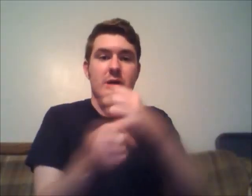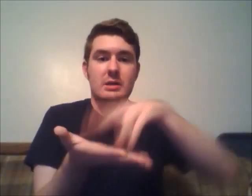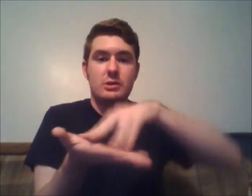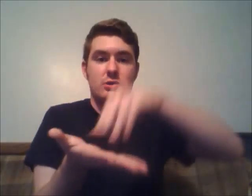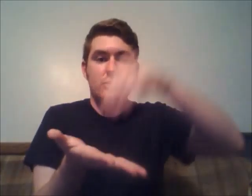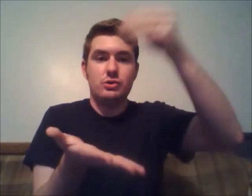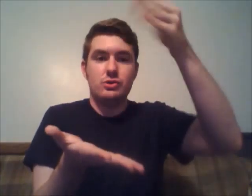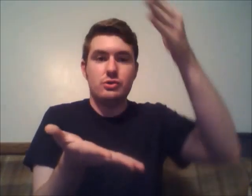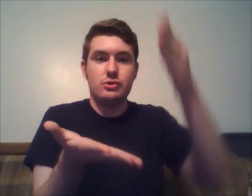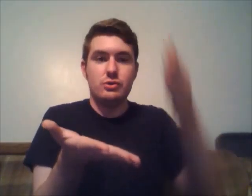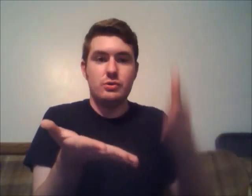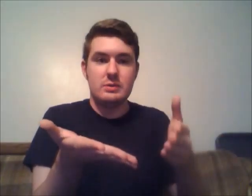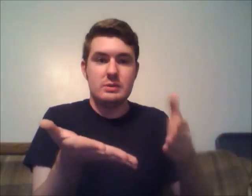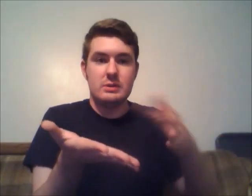it. Student.